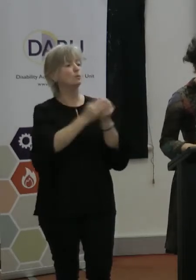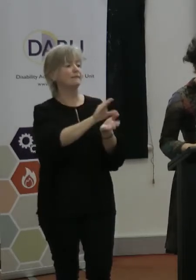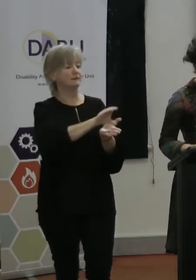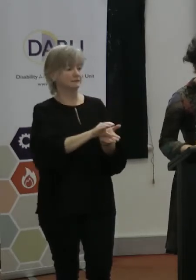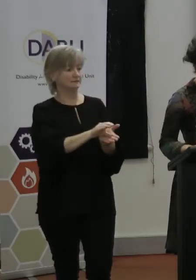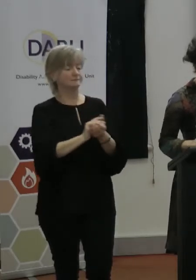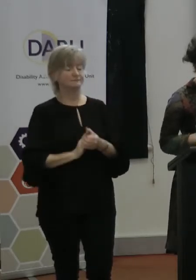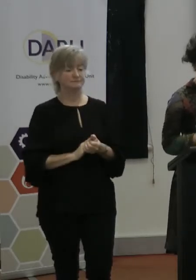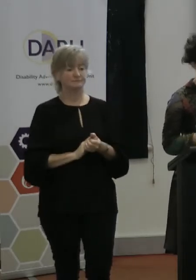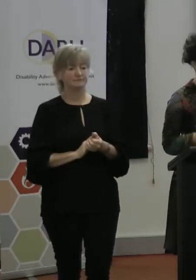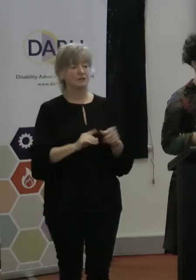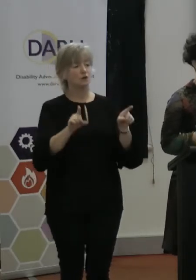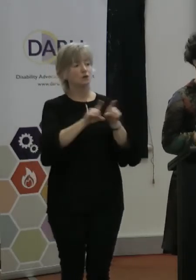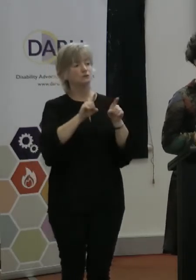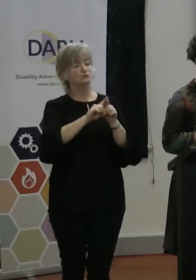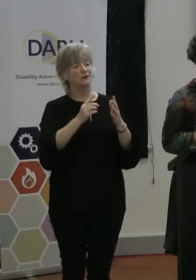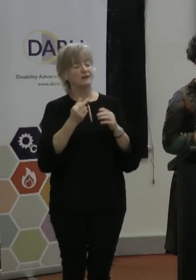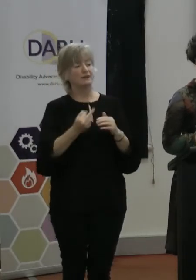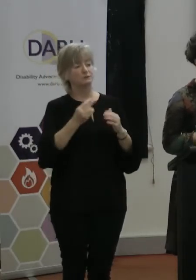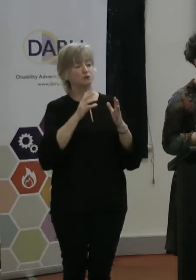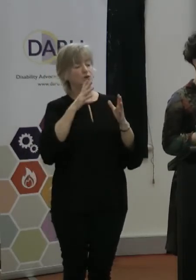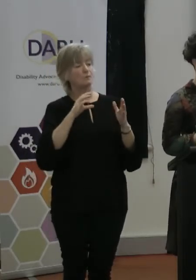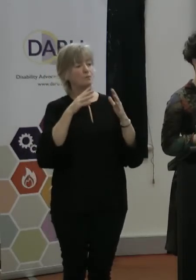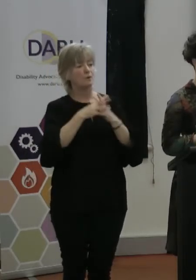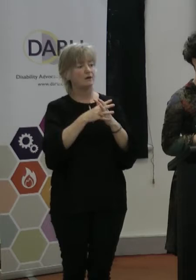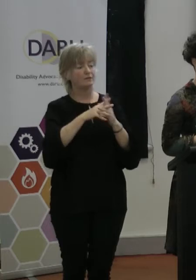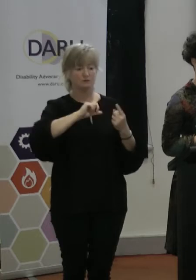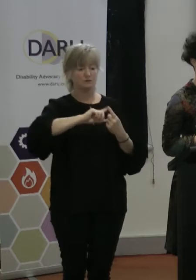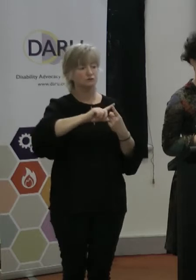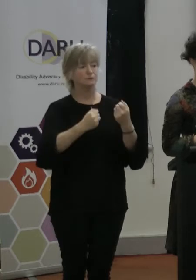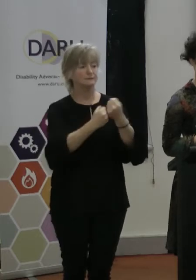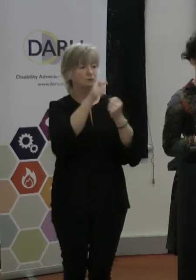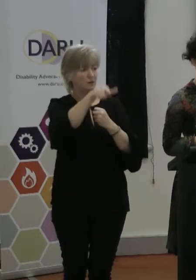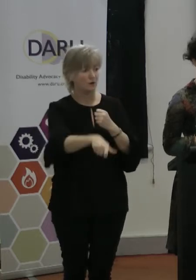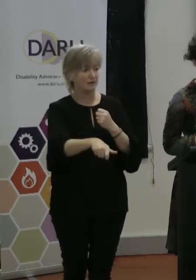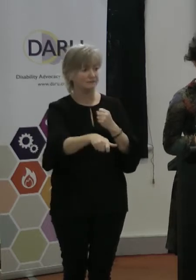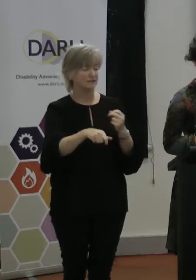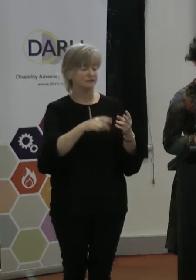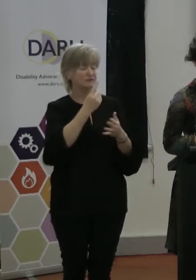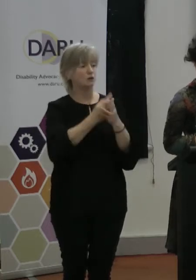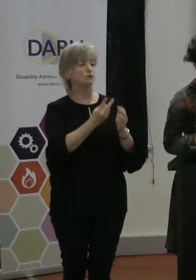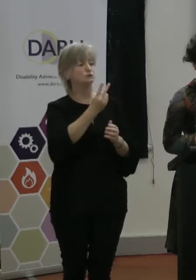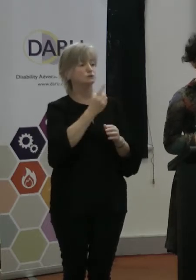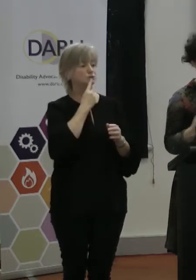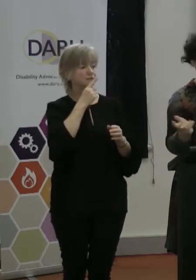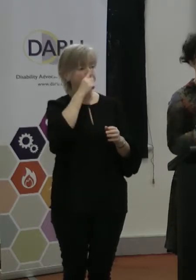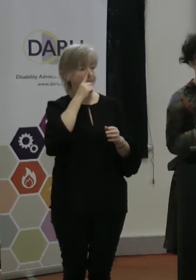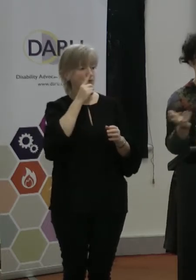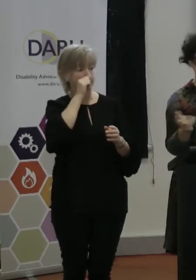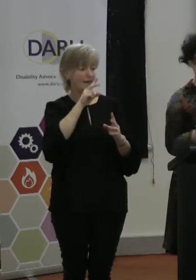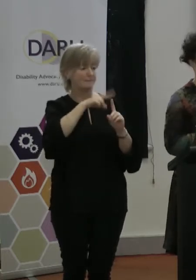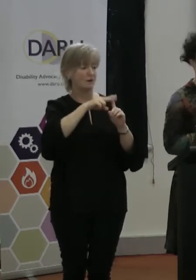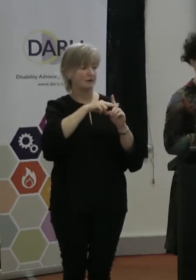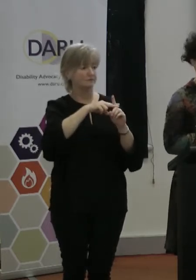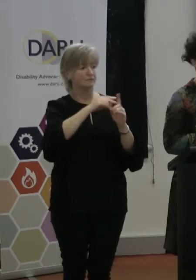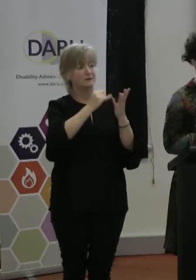to Commonwealth continuity of support clients. So they're the two people who qualify for an SDA residency agreement. A tenancy agreement